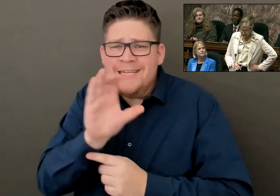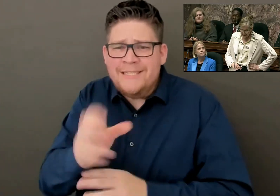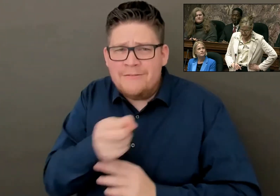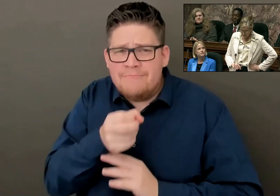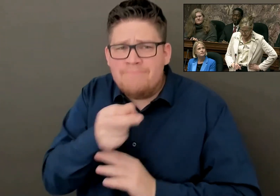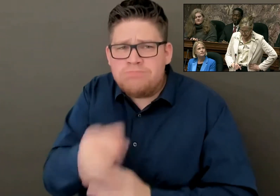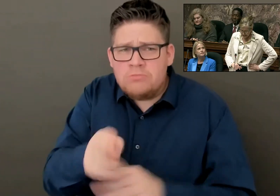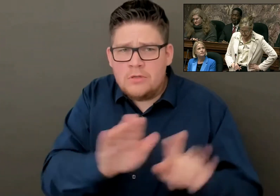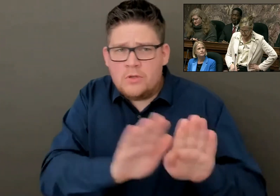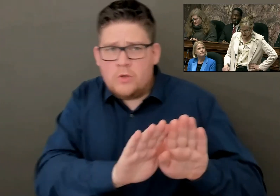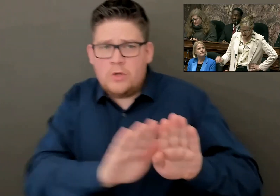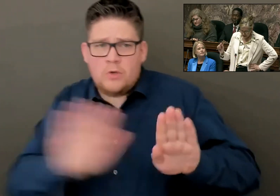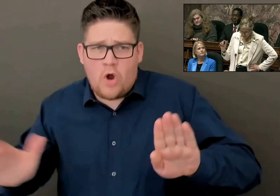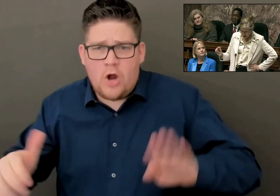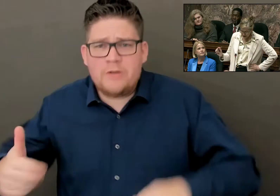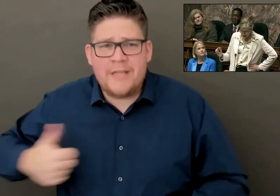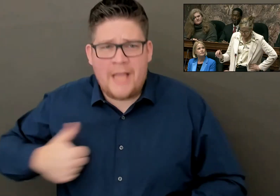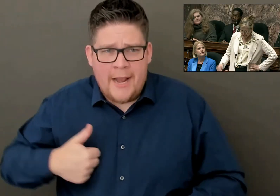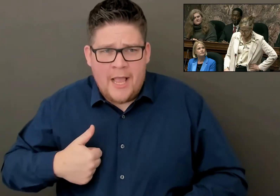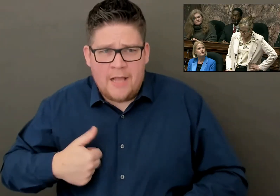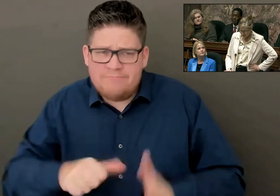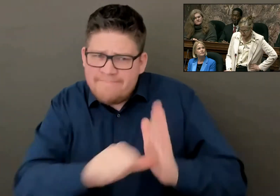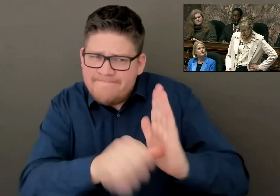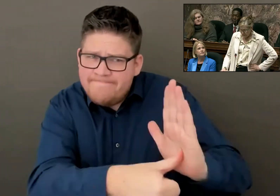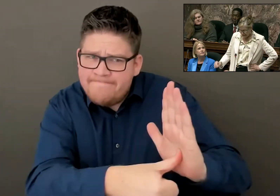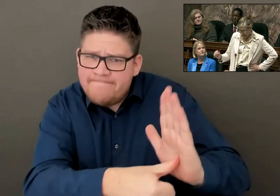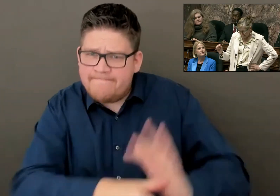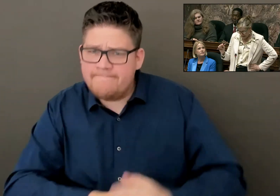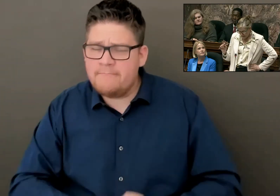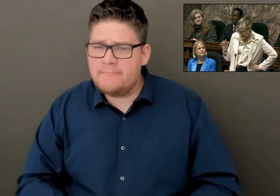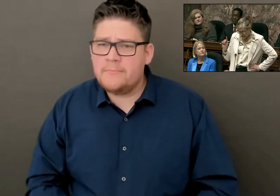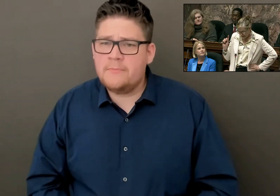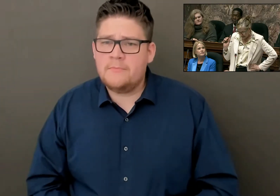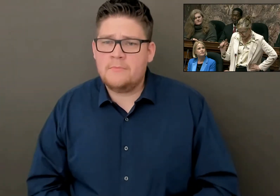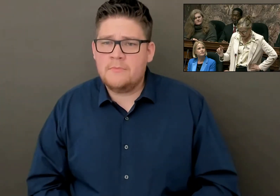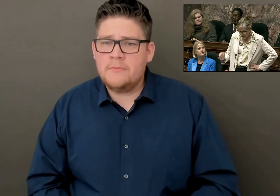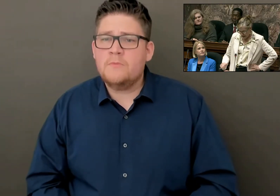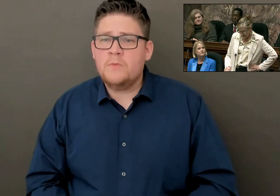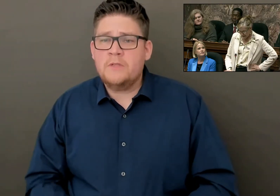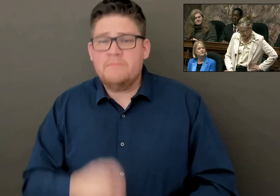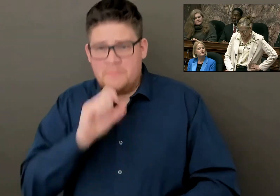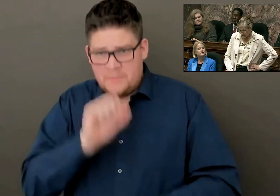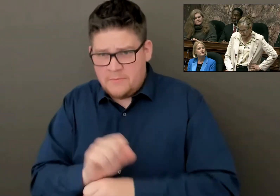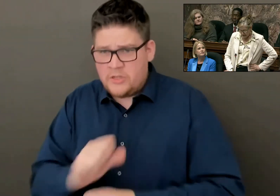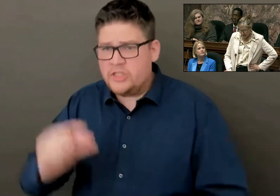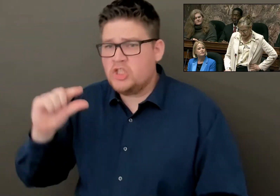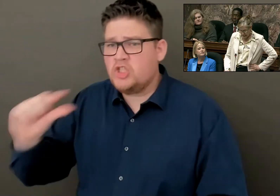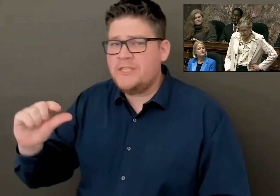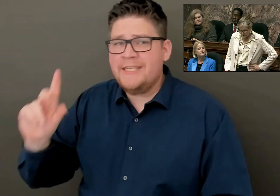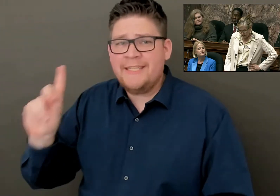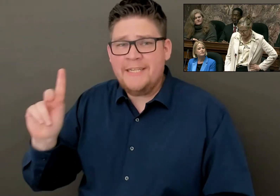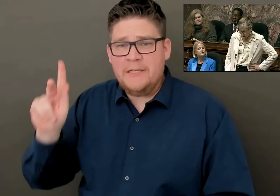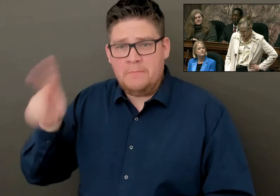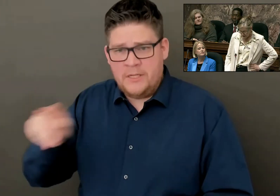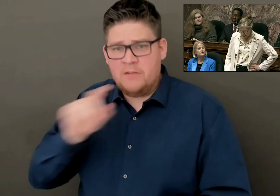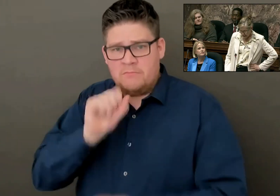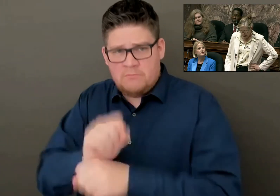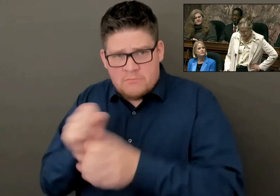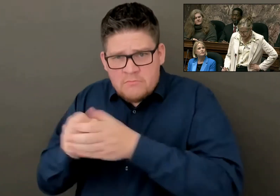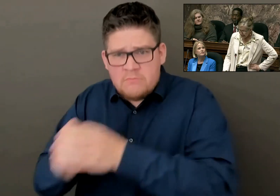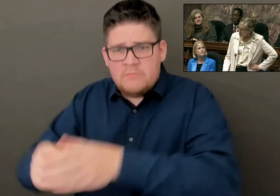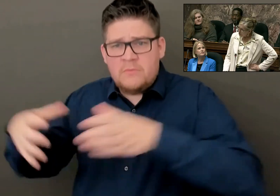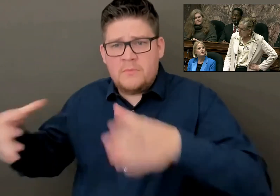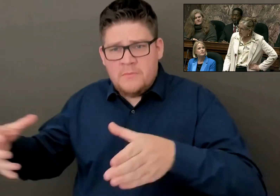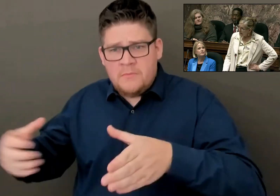nation. BC has outpaced this nation in real GDP growth. BC has been amongst the leading provinces in the last 5 years